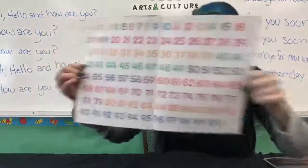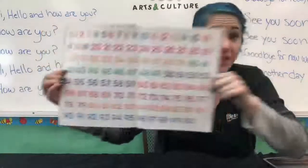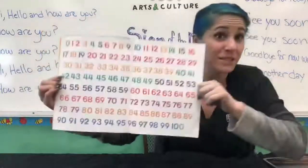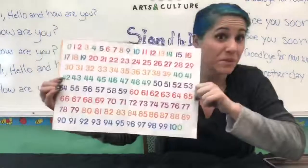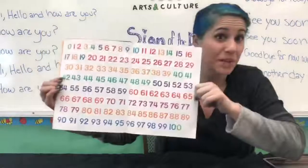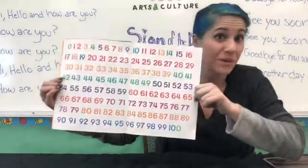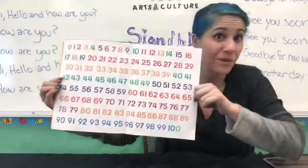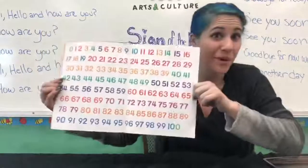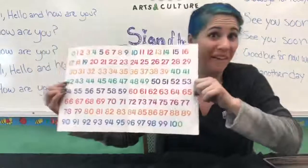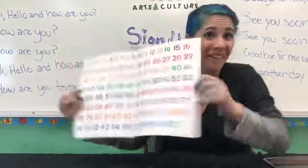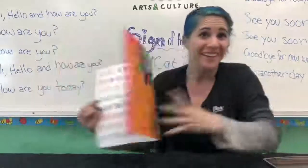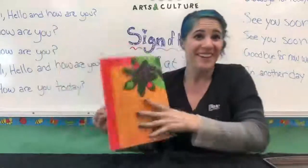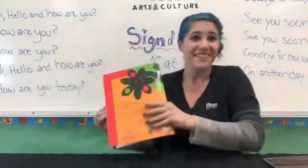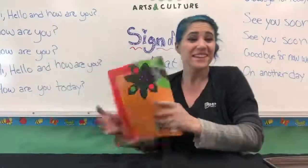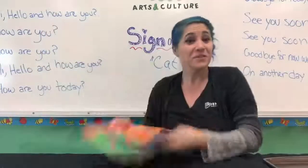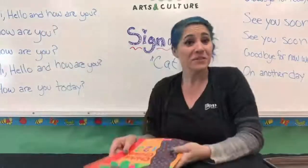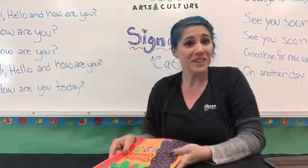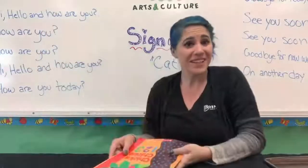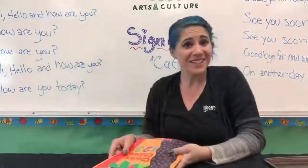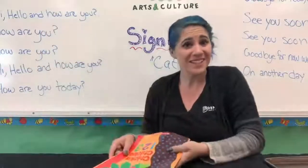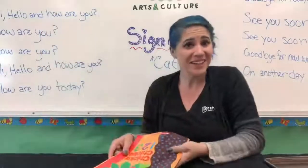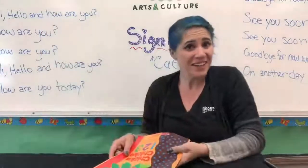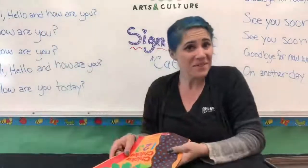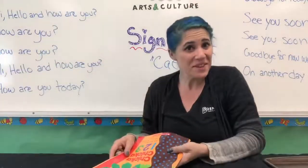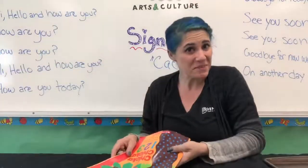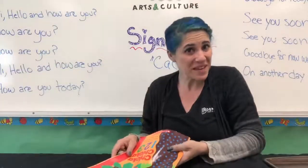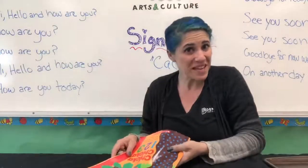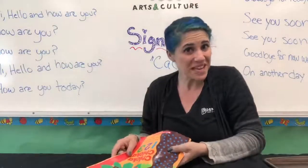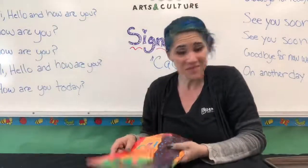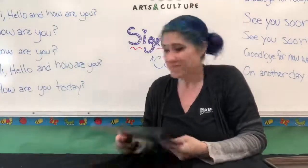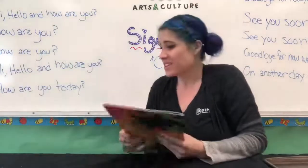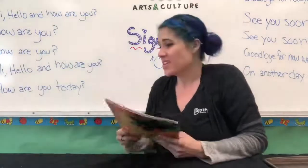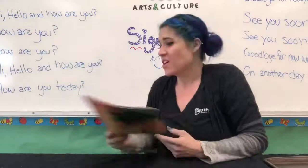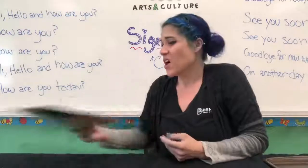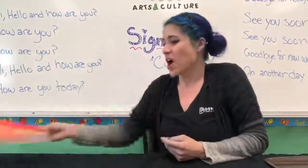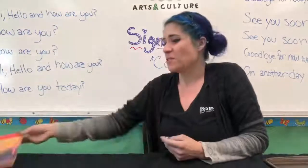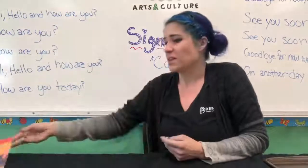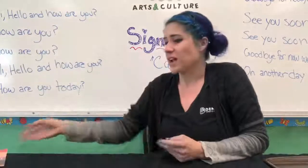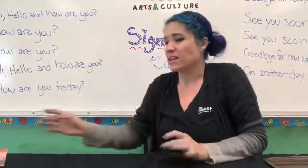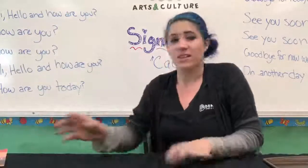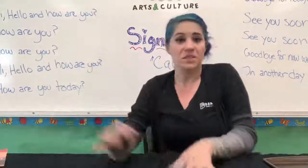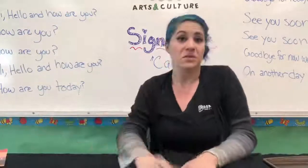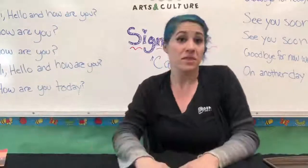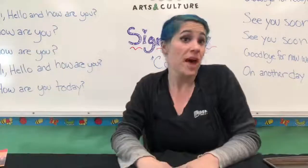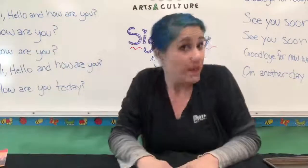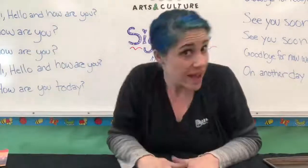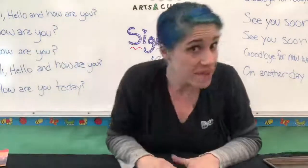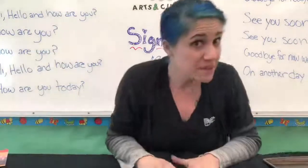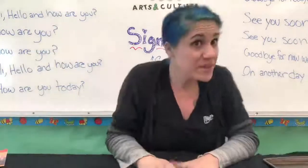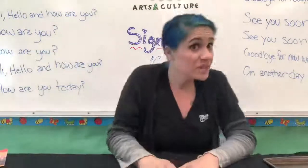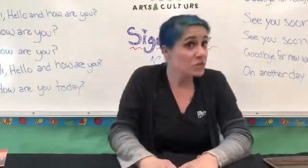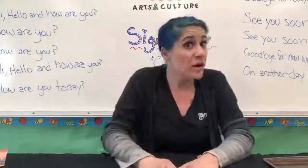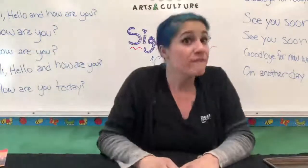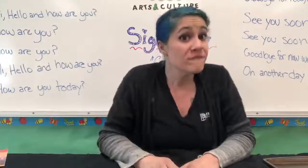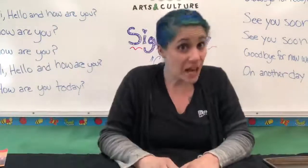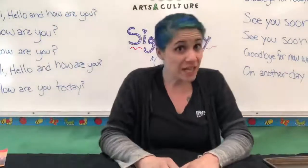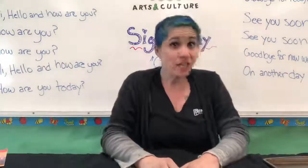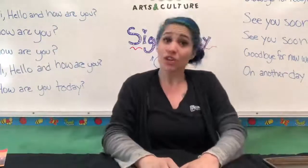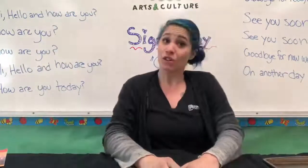That's pretty cool. Thanks for reading that story with me. All right. So I thought now that we could do a fun